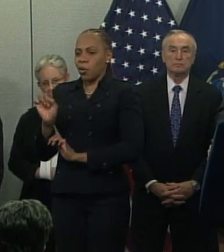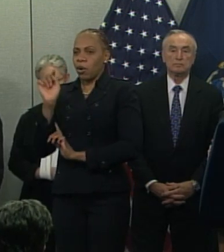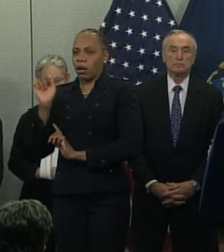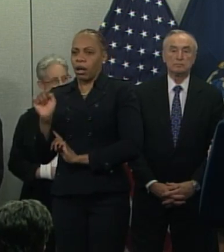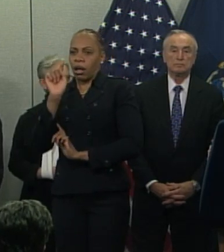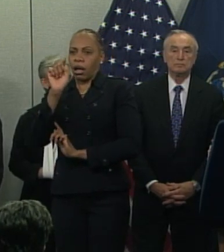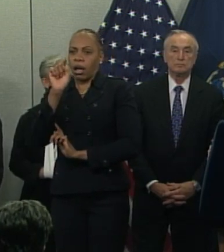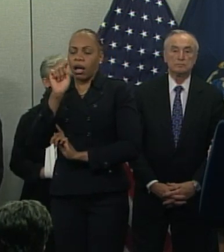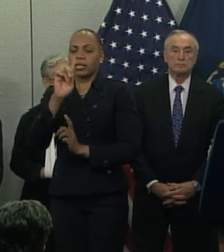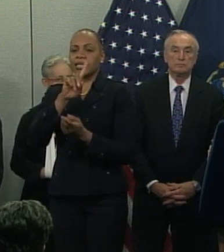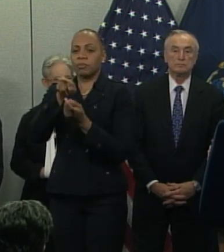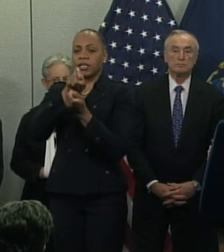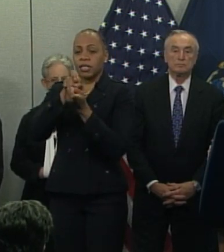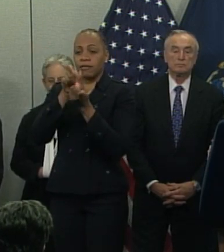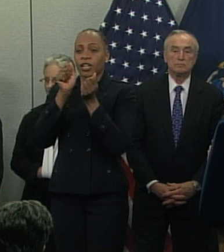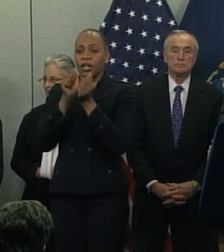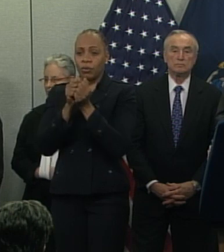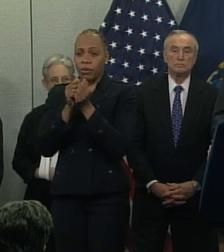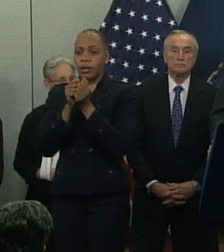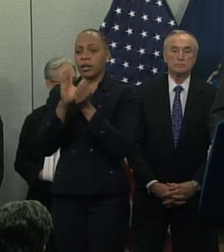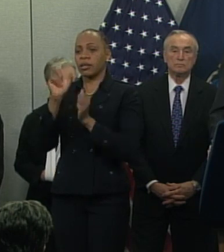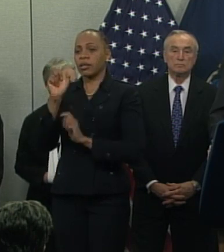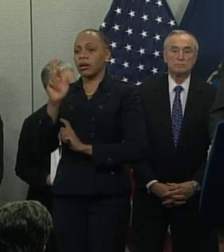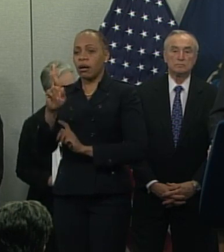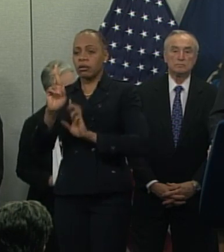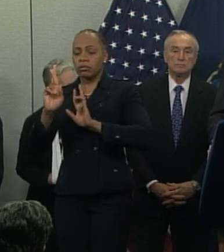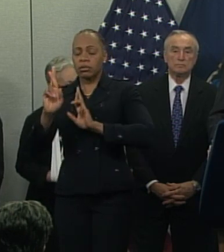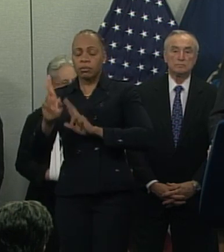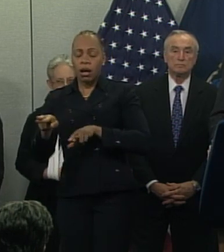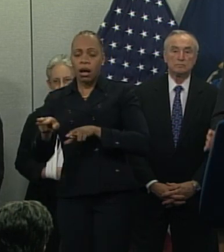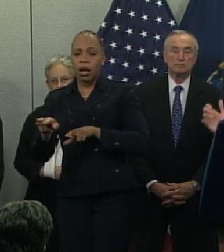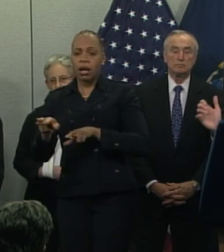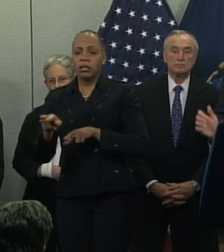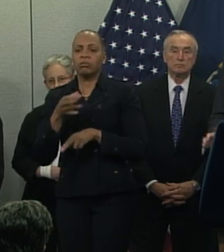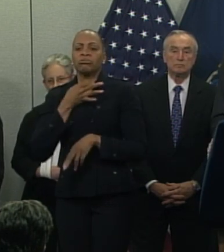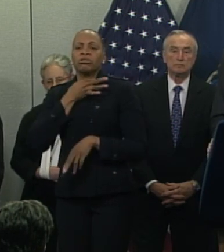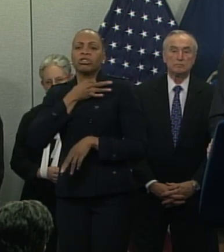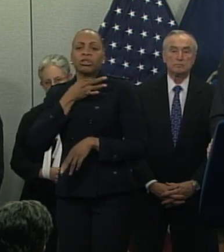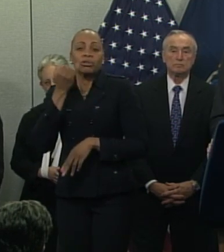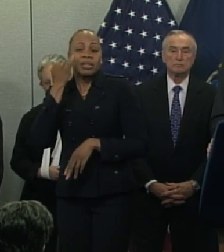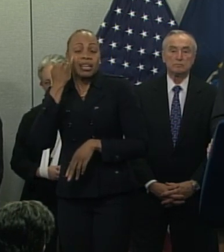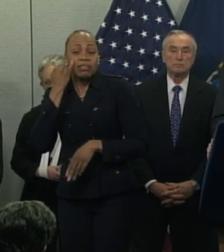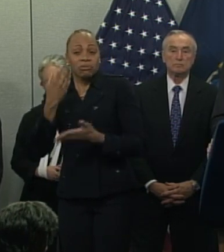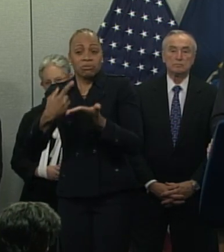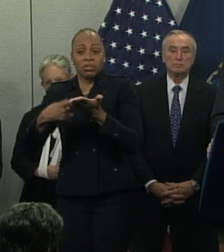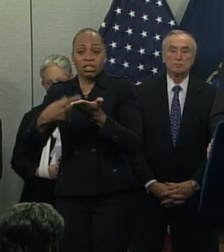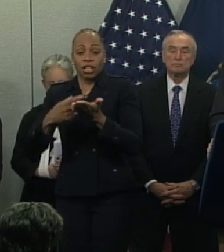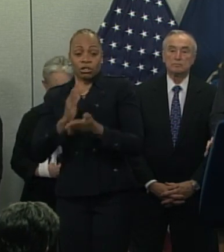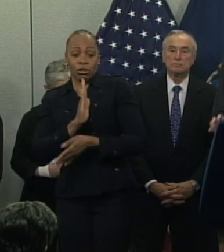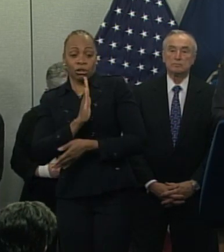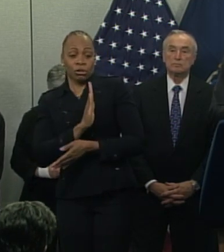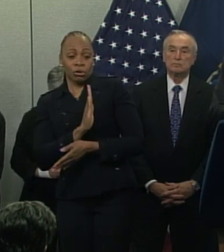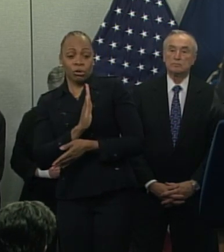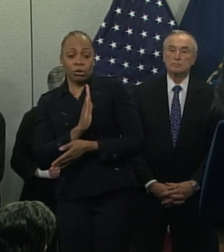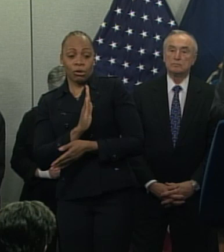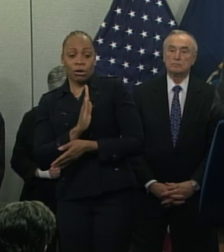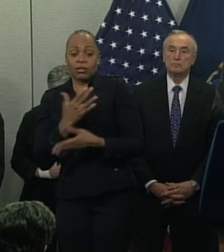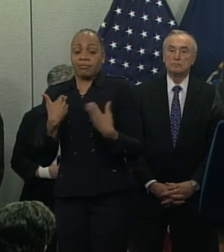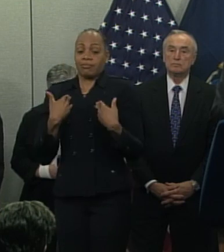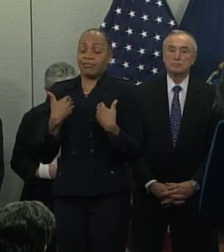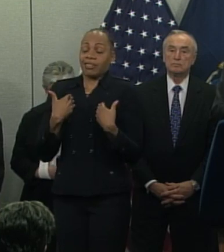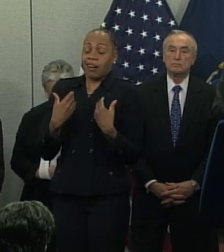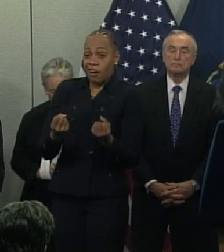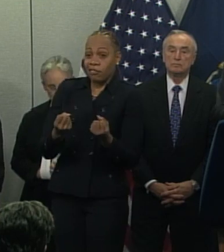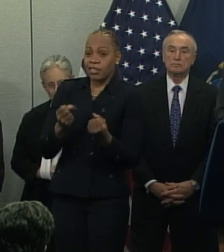with emergency vehicles responding to scenes. I was wondering if you could express your state of confidence in the